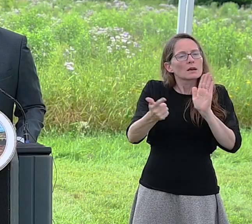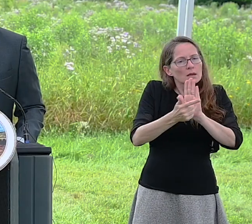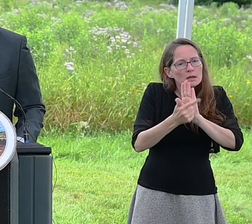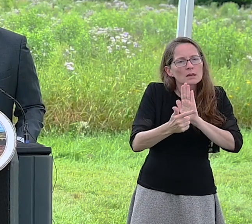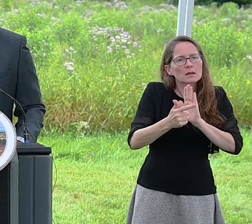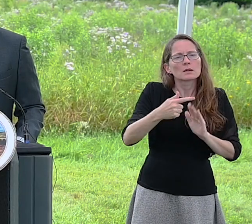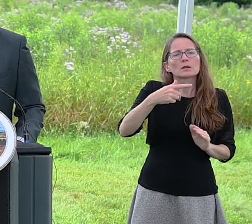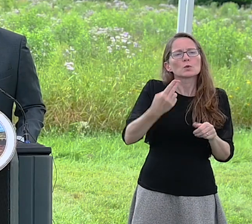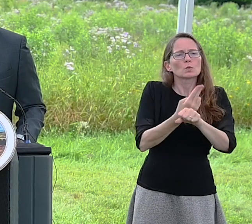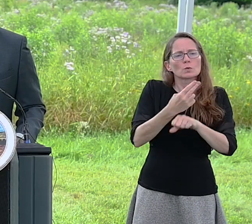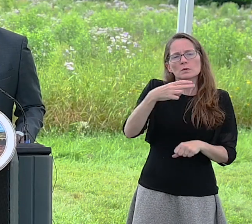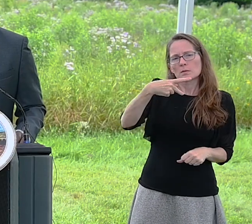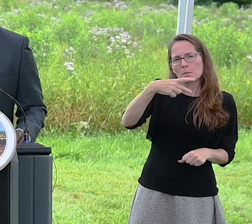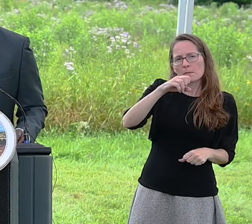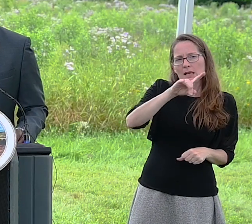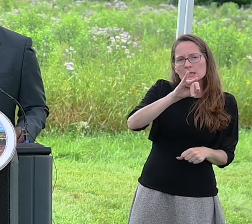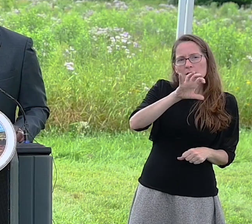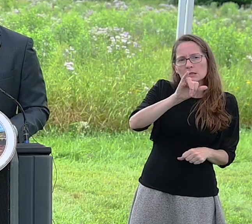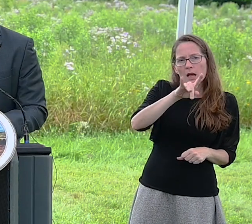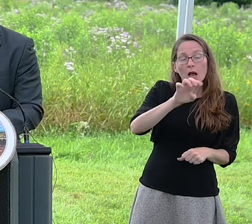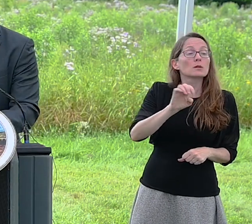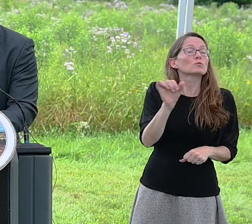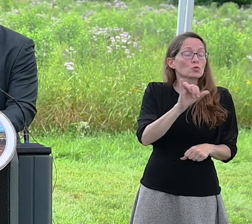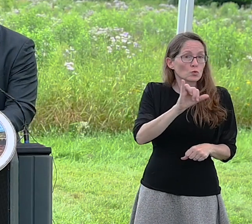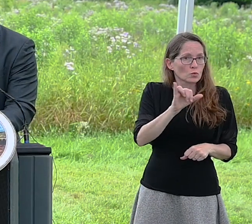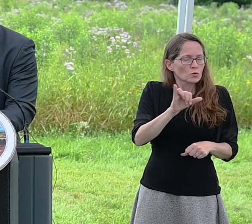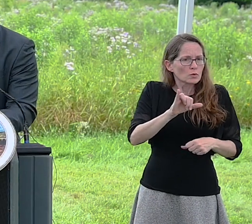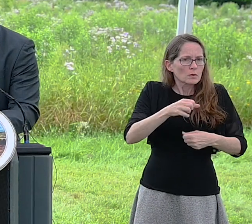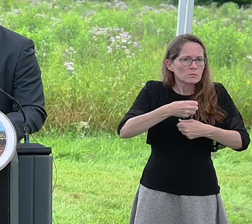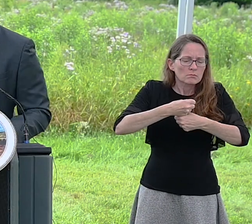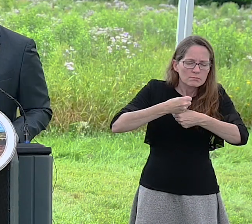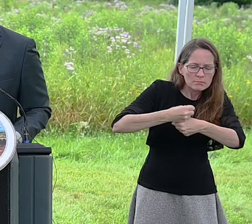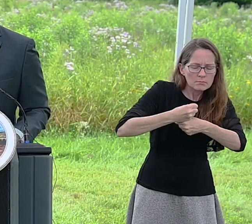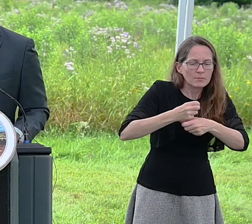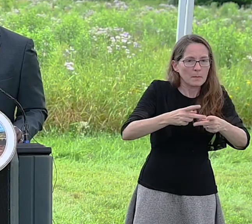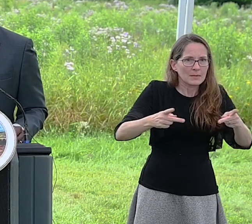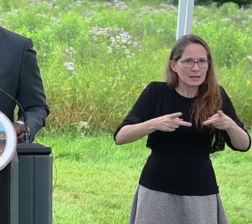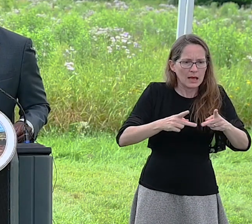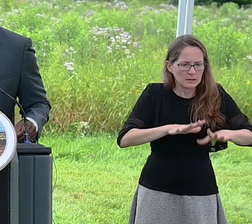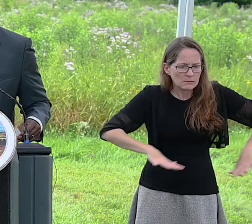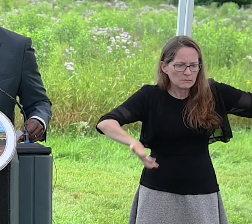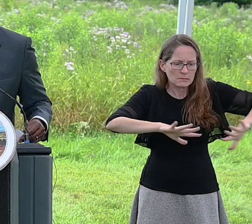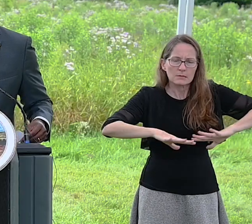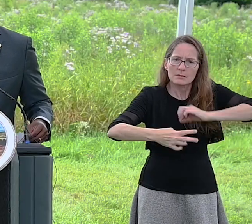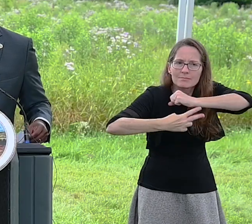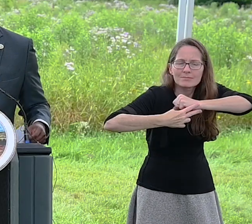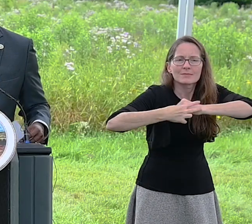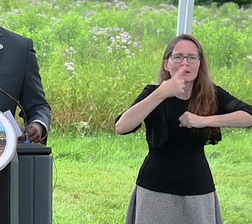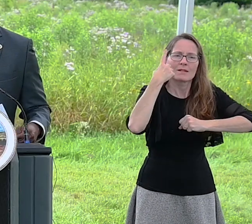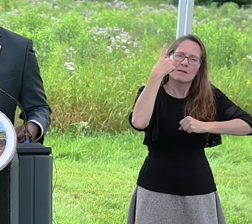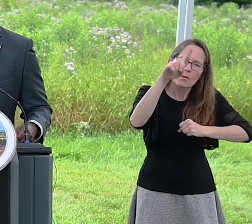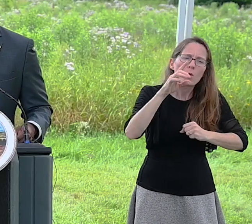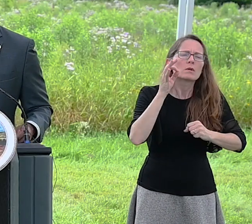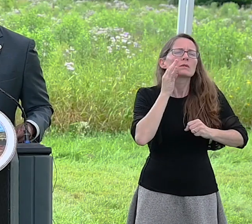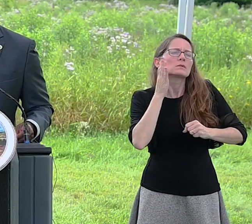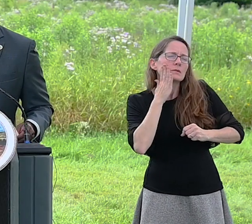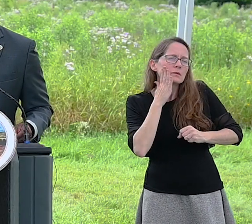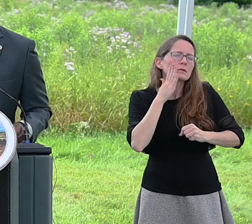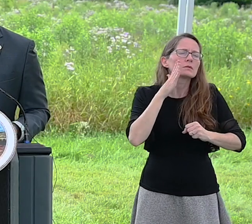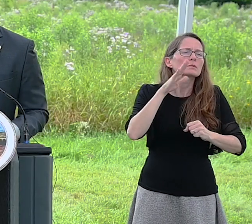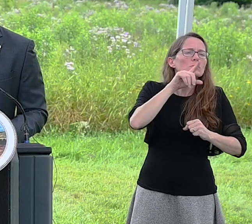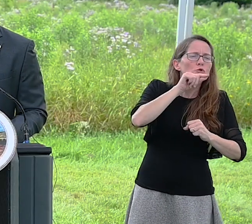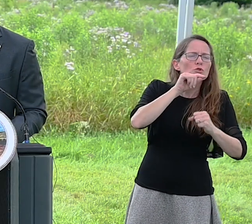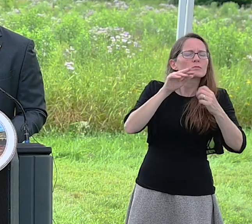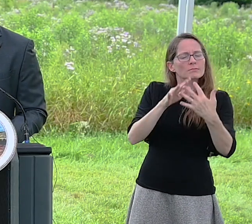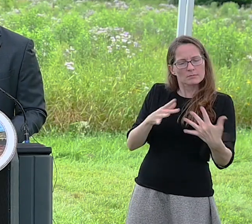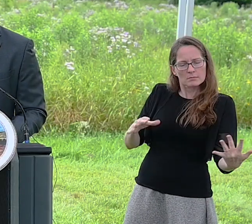habitats for pollinators, which are vital to the feeding of our planet. In 2020, we took a